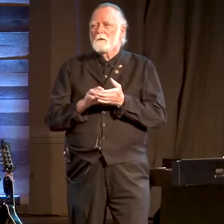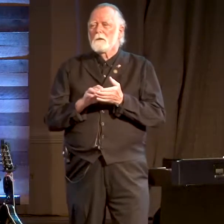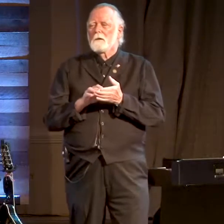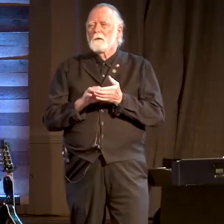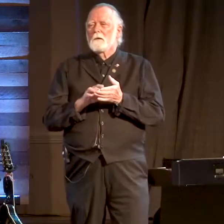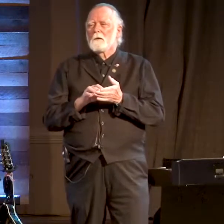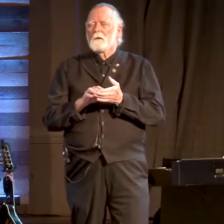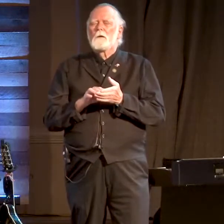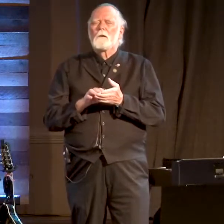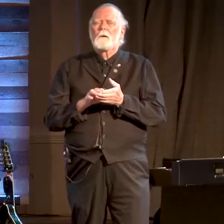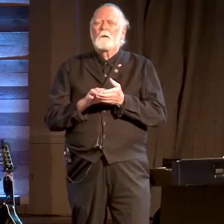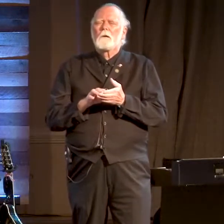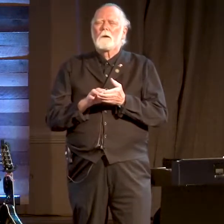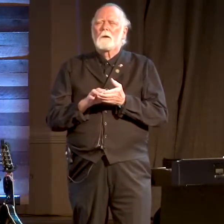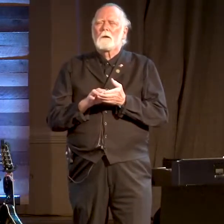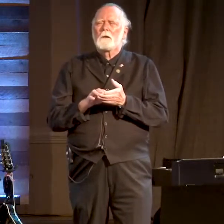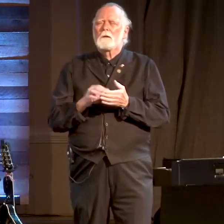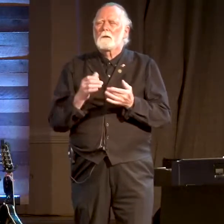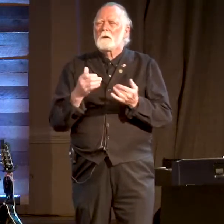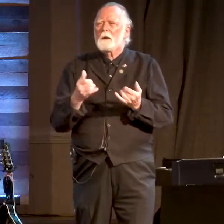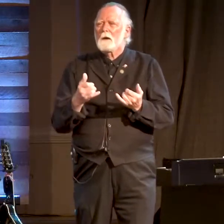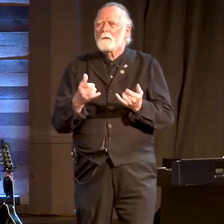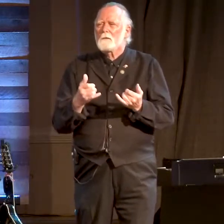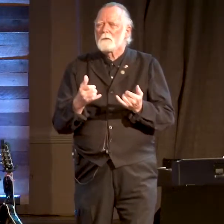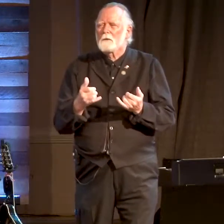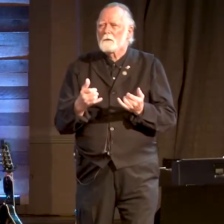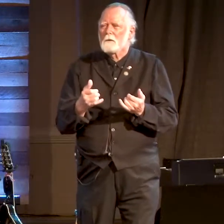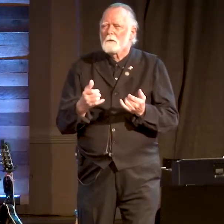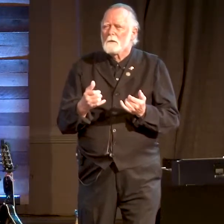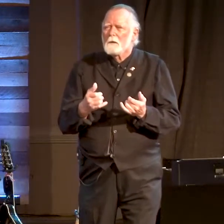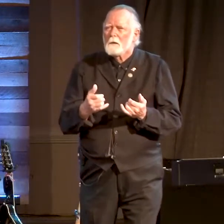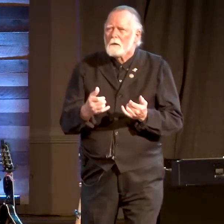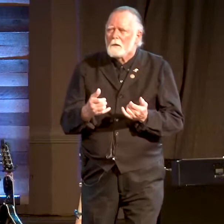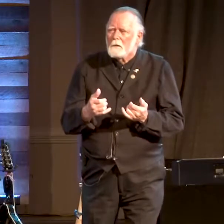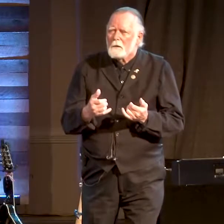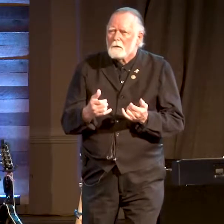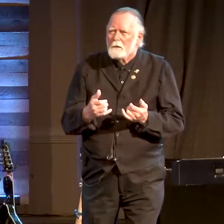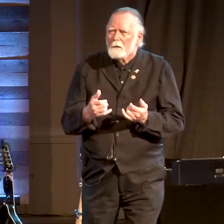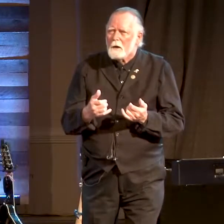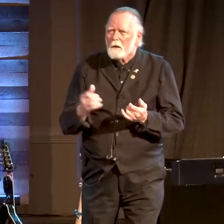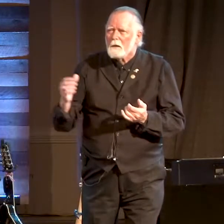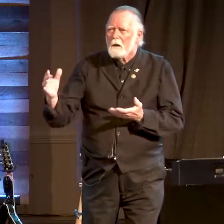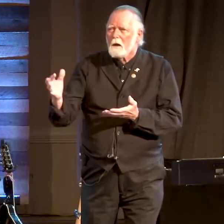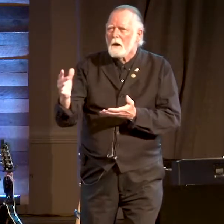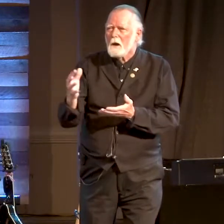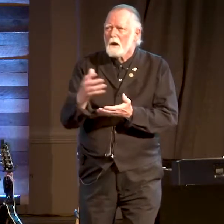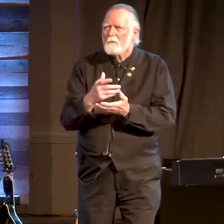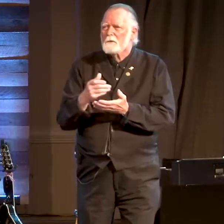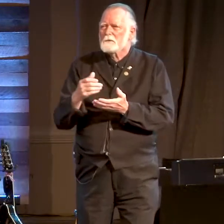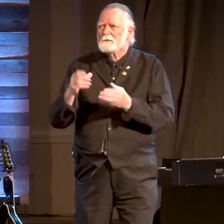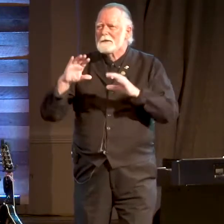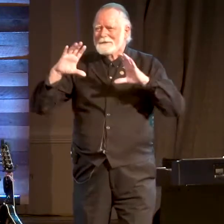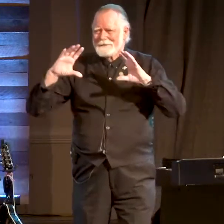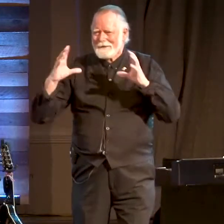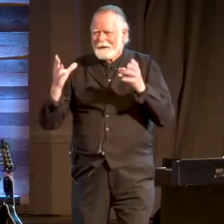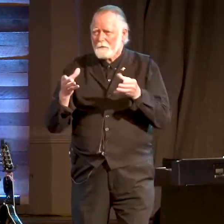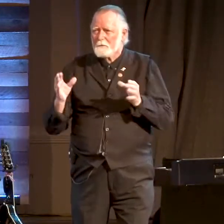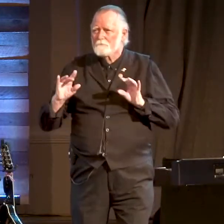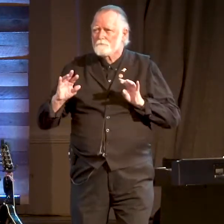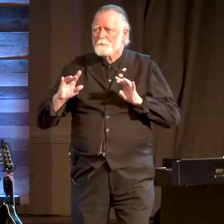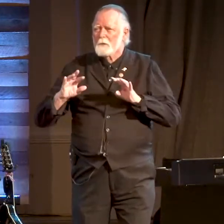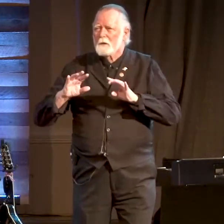bassoonplayer62@gmail.com. And today, as we told you last week, our Harvest Network gathering will